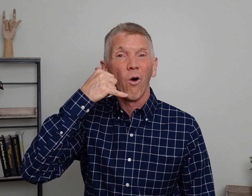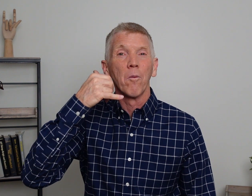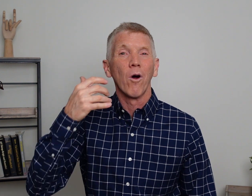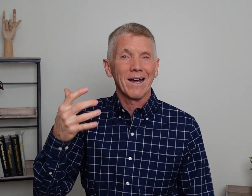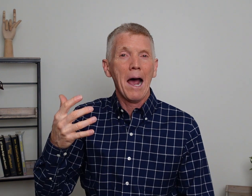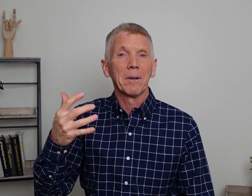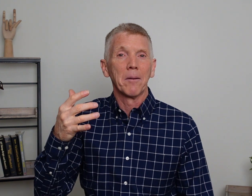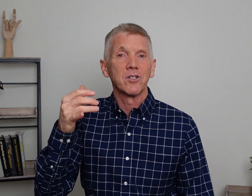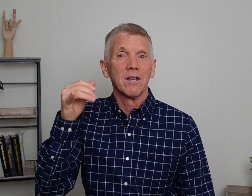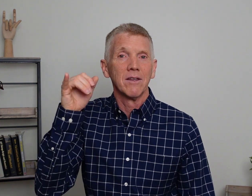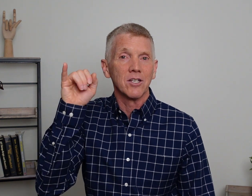more commonly I'm seeing this,